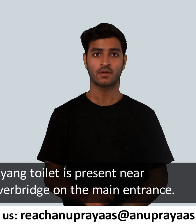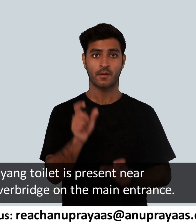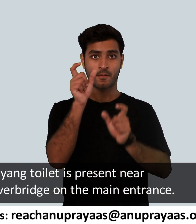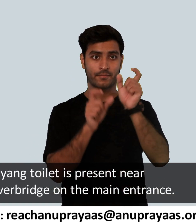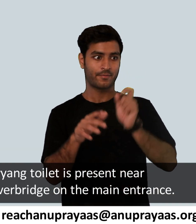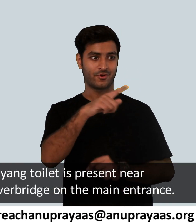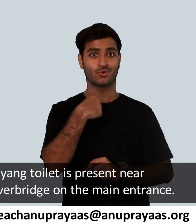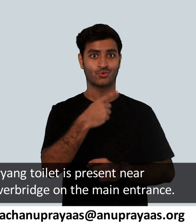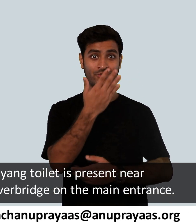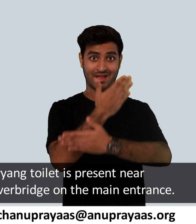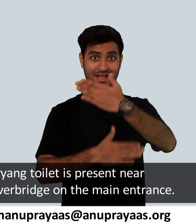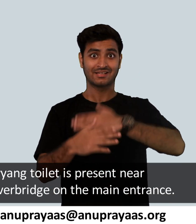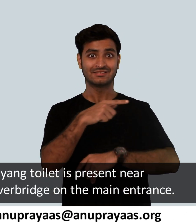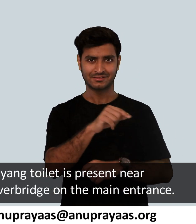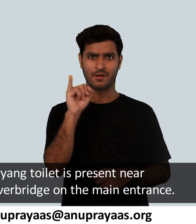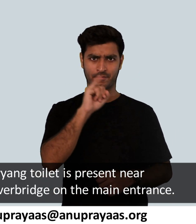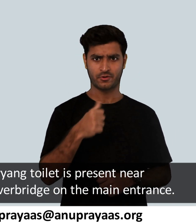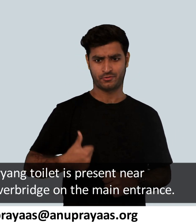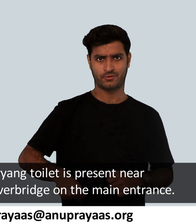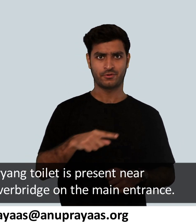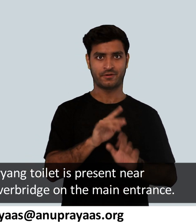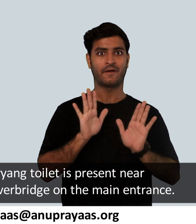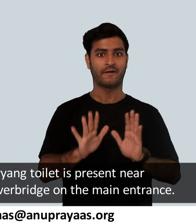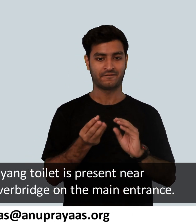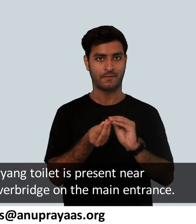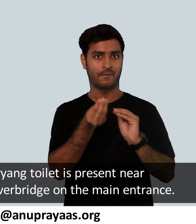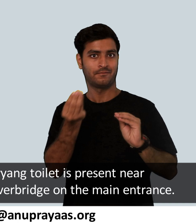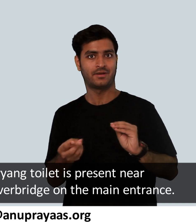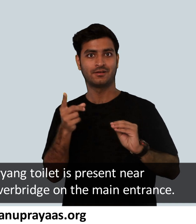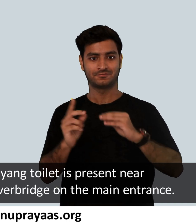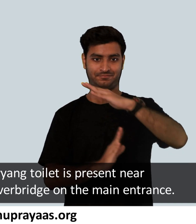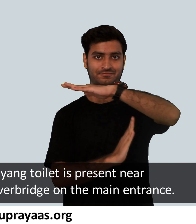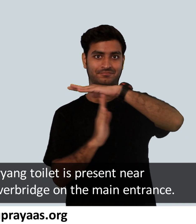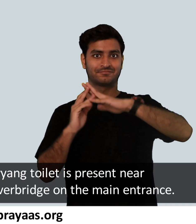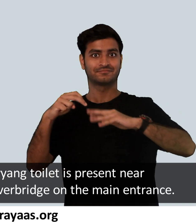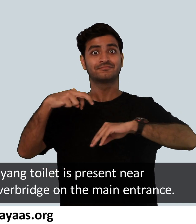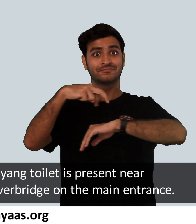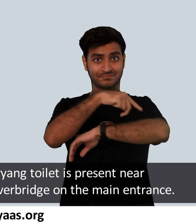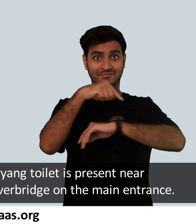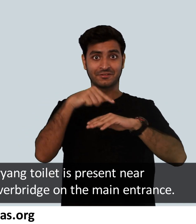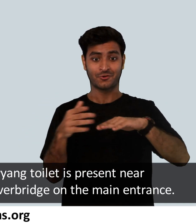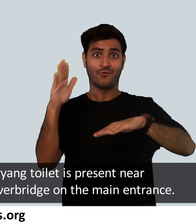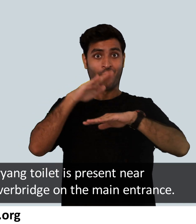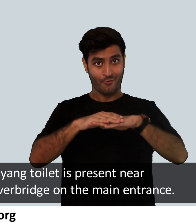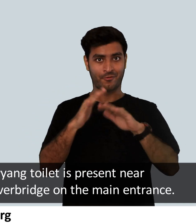A Divyang toilet is present near the foot overbridge on the main entrance.